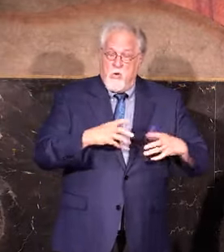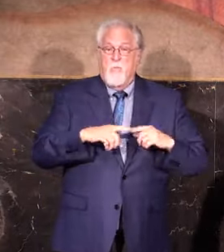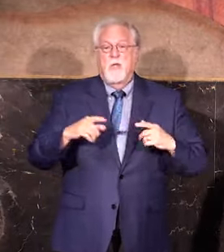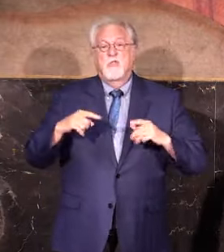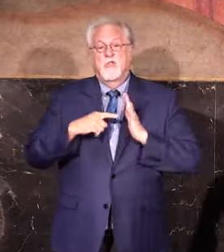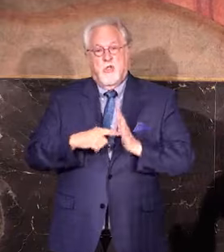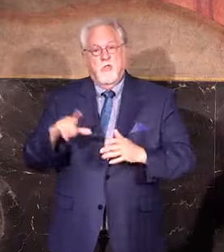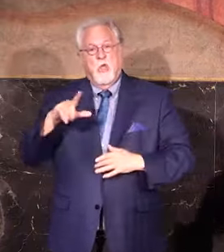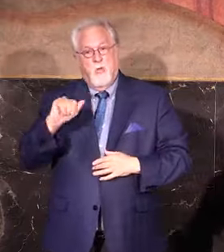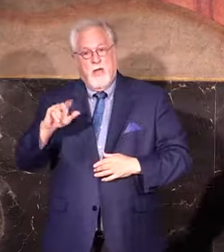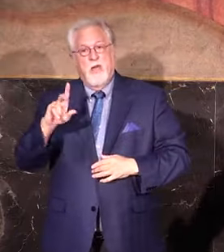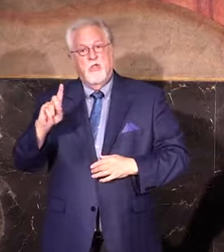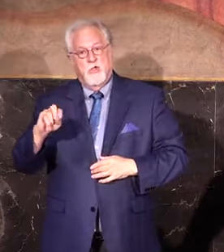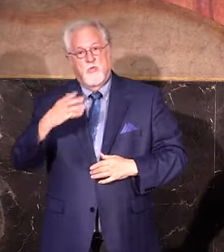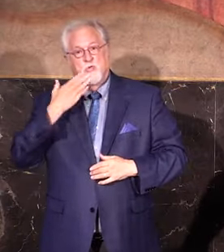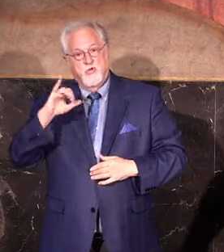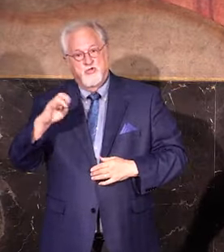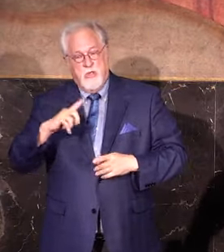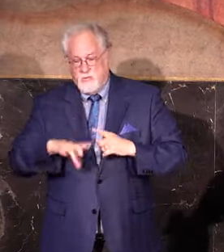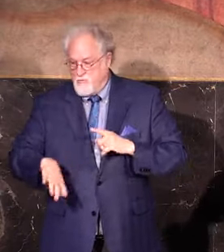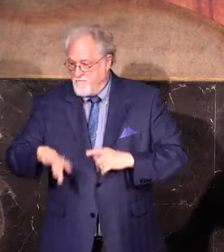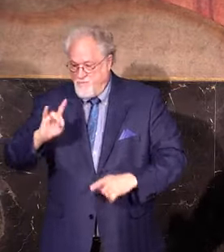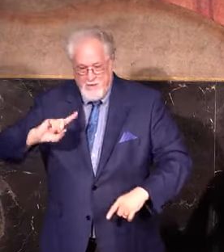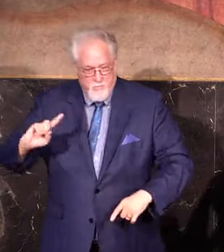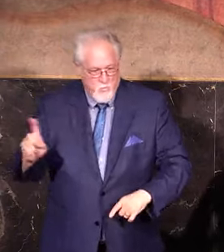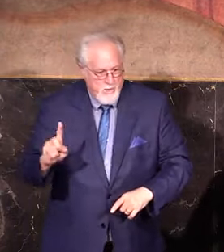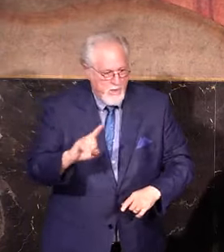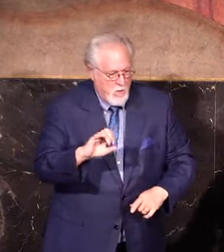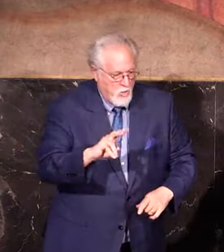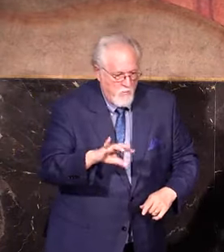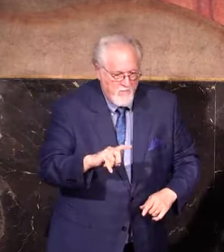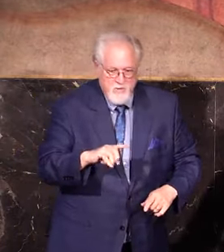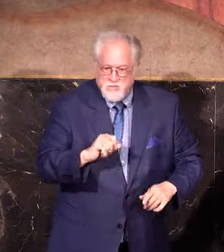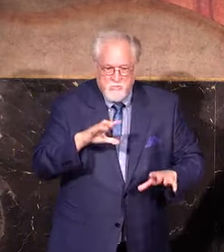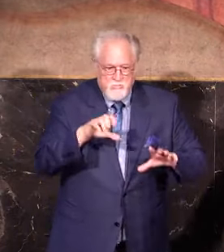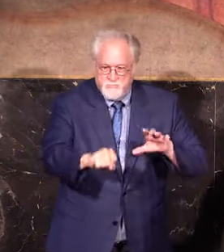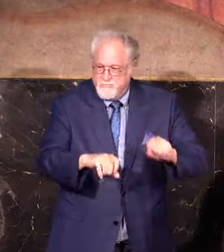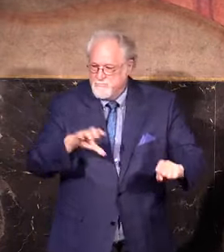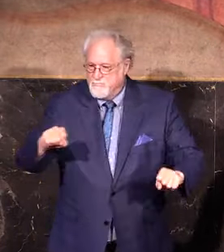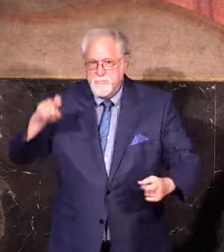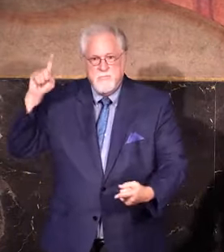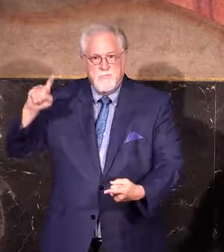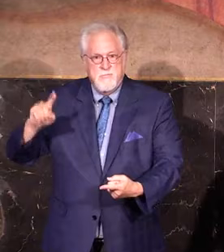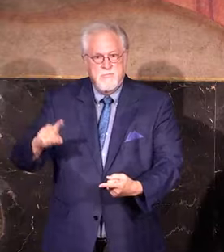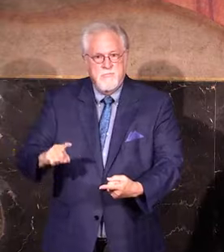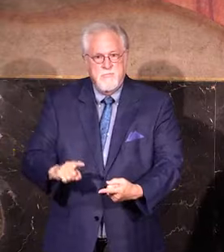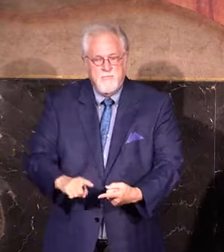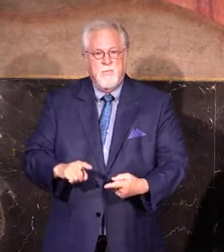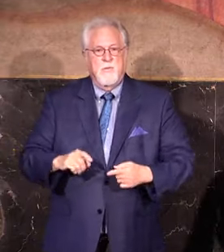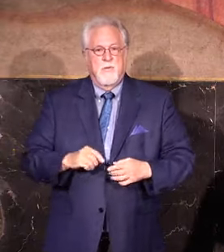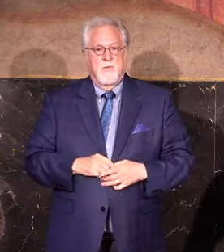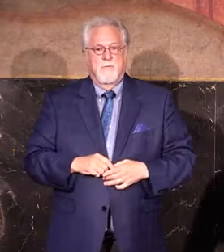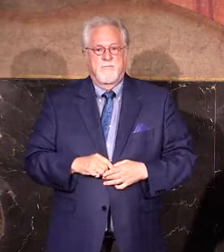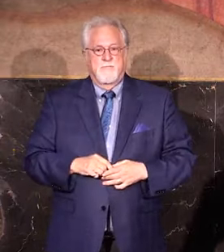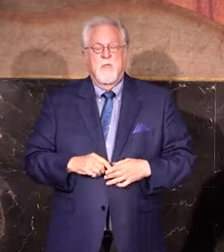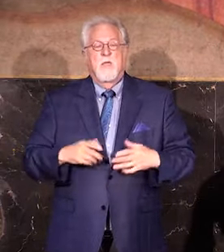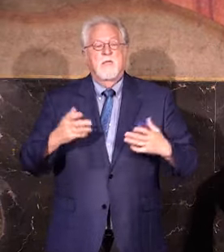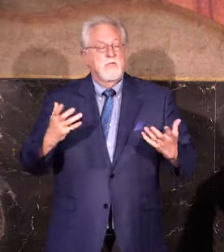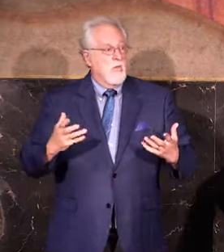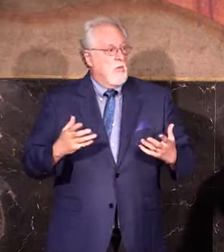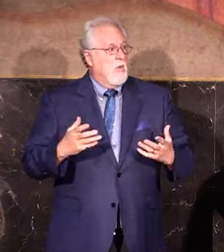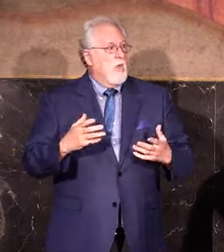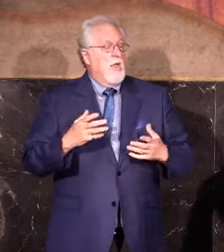doing a great job of finding COVID where it is, and so that we can have fewer and fewer of those cases that we don't know about out circulating in society. And